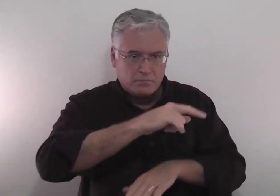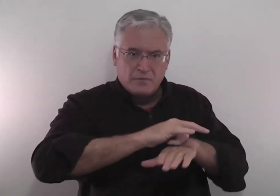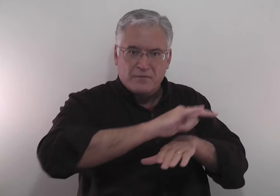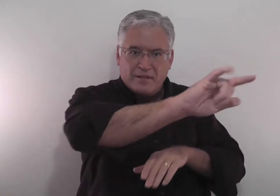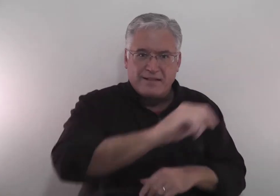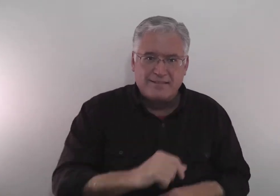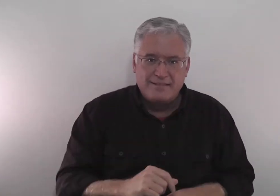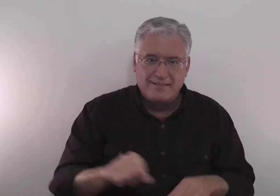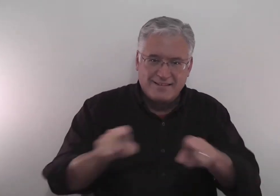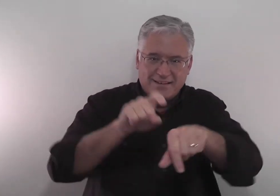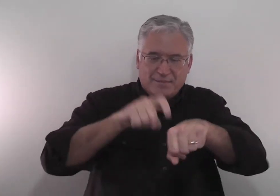perfect.